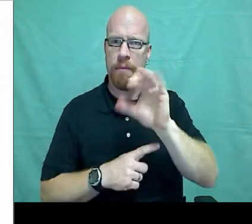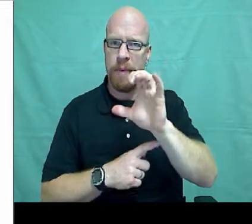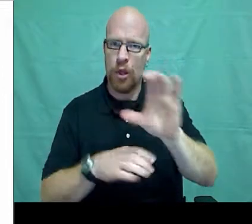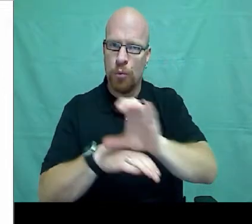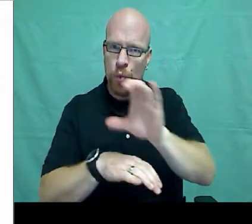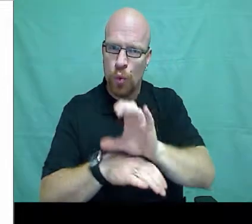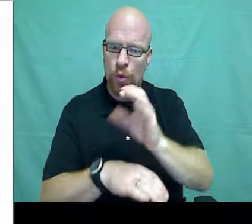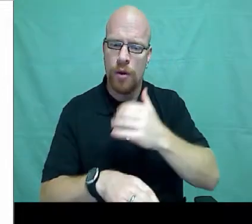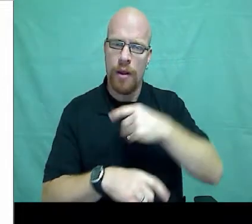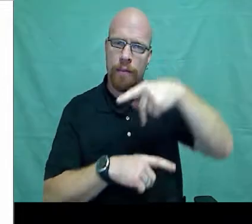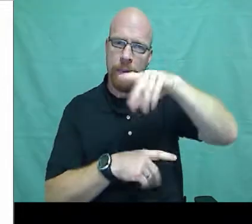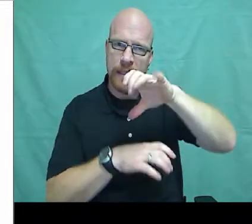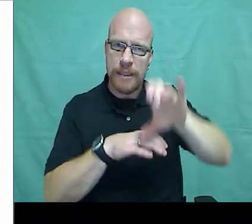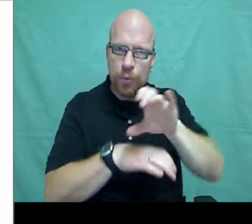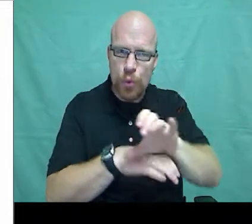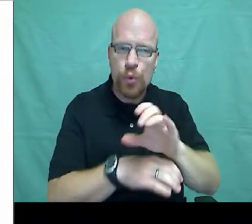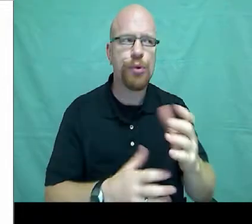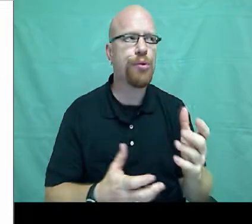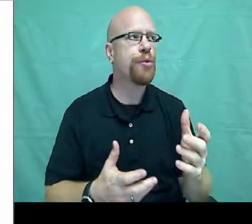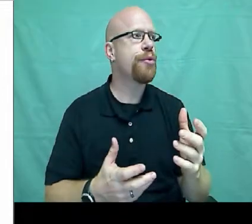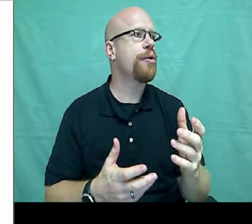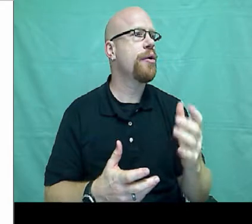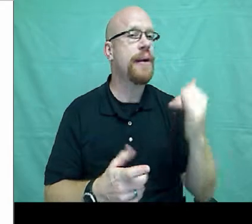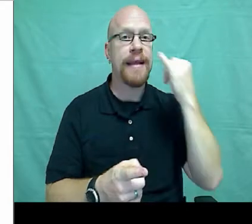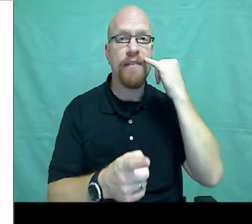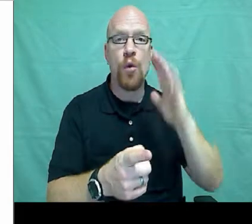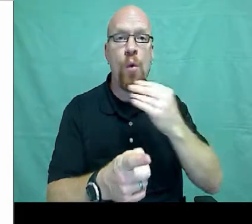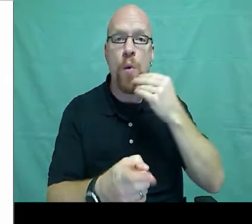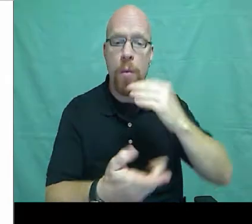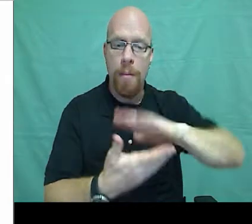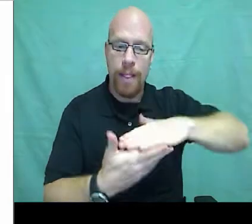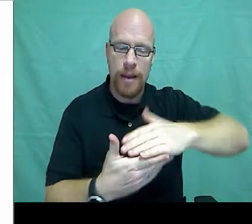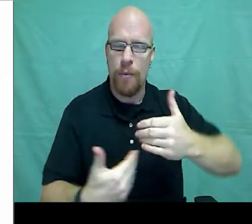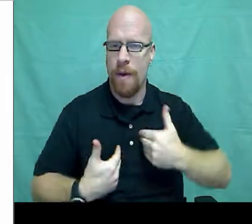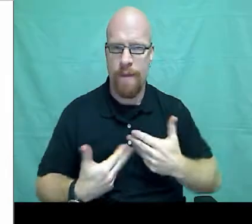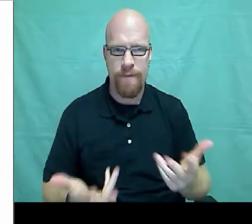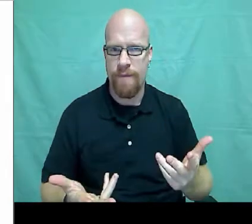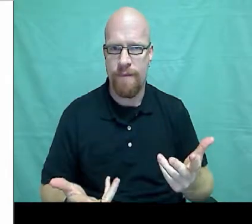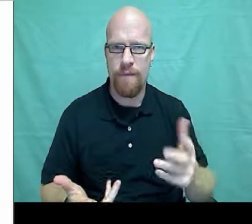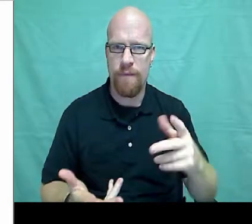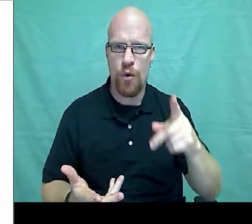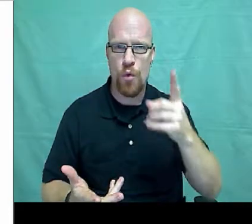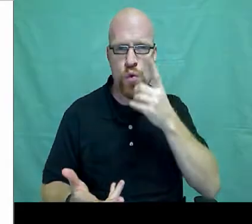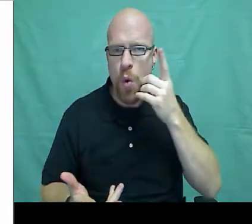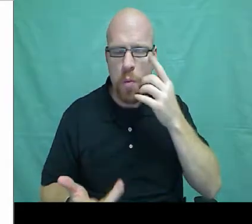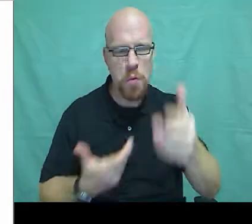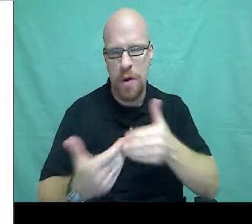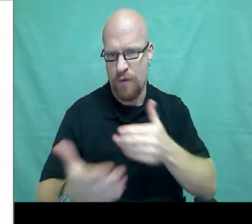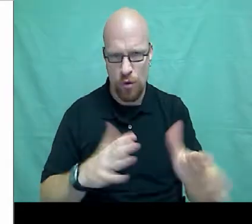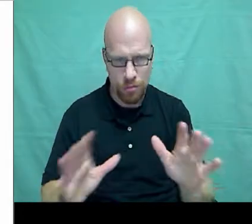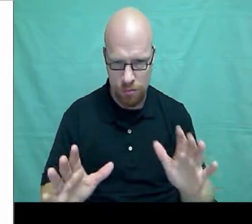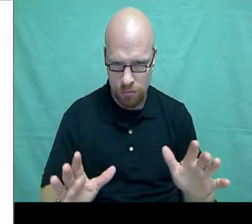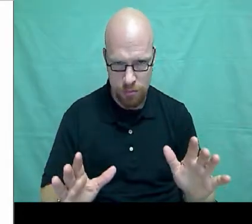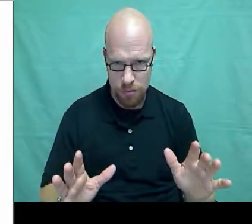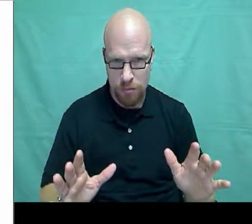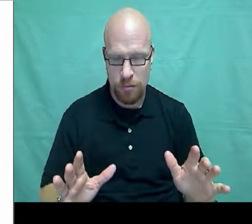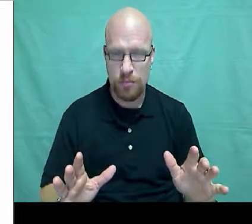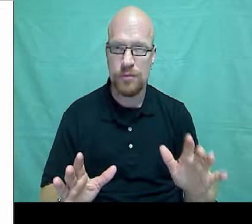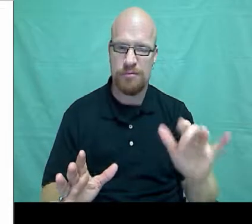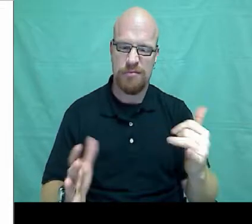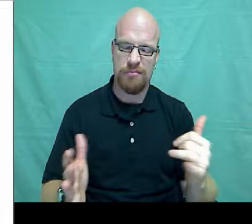Mac computers as well as the personal computers. And you may have a laptop, Mac or